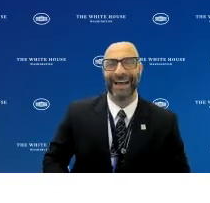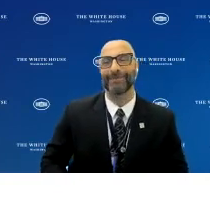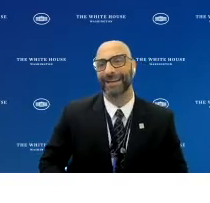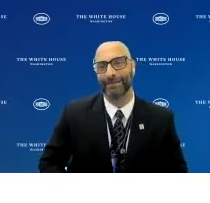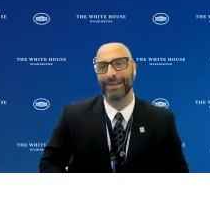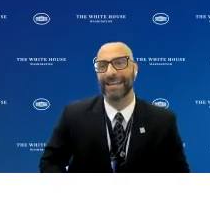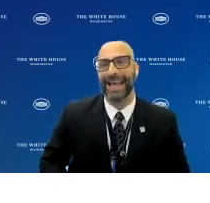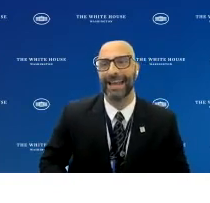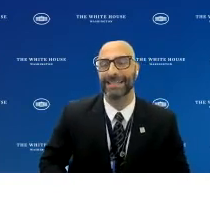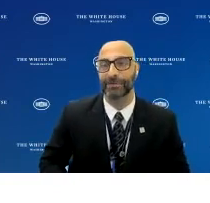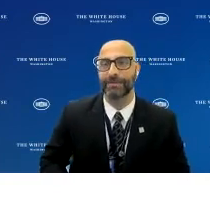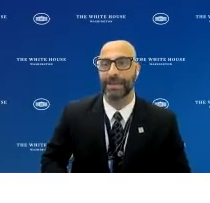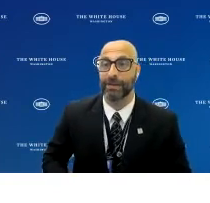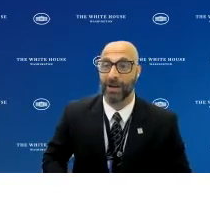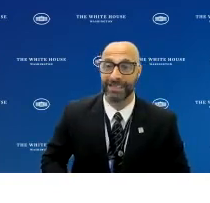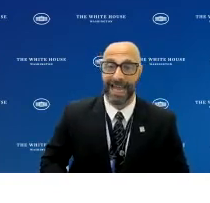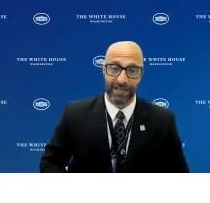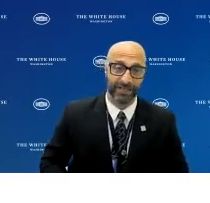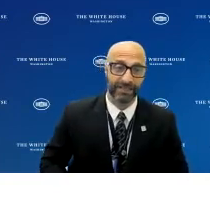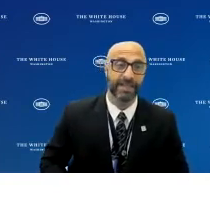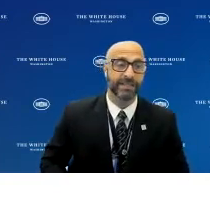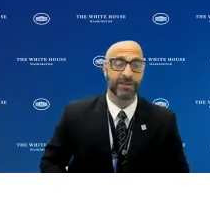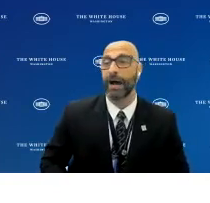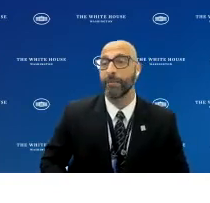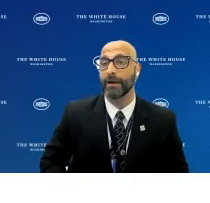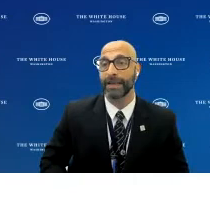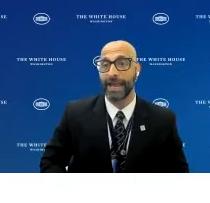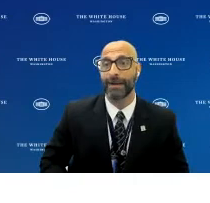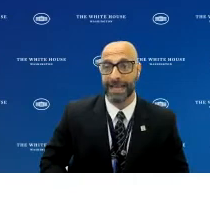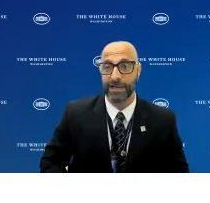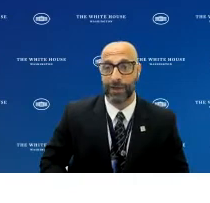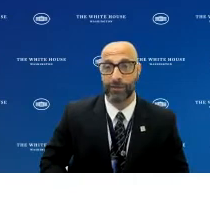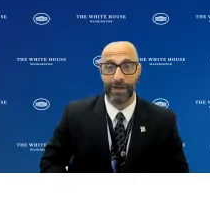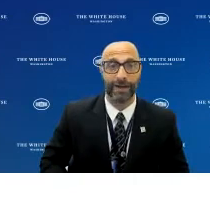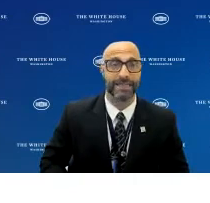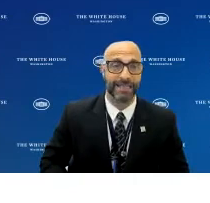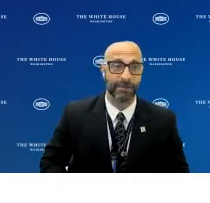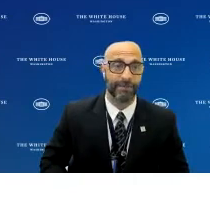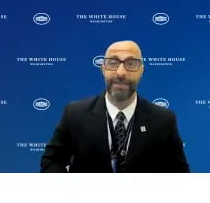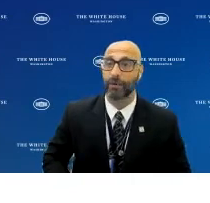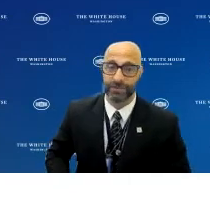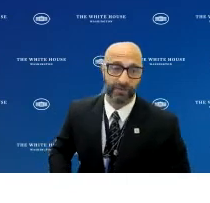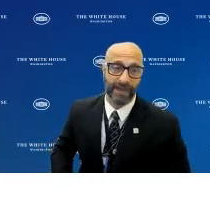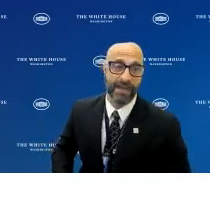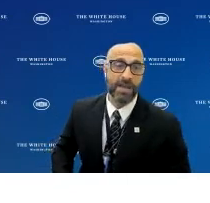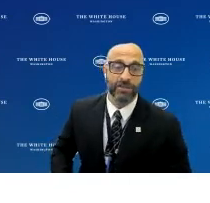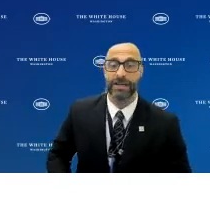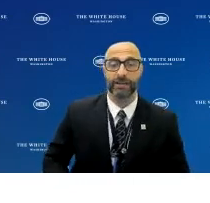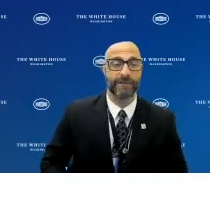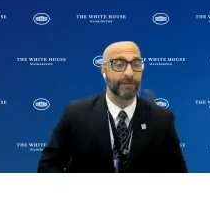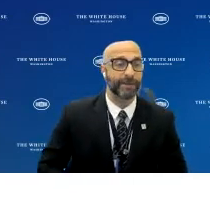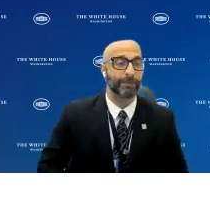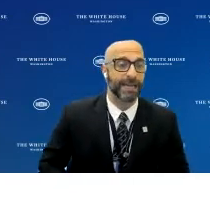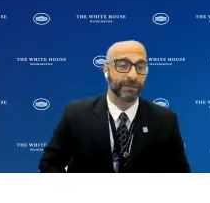translated, amplified by community, and has really become a call to action. So gay, bisexual, other men who have sex with men that were